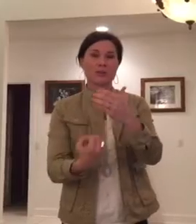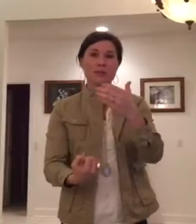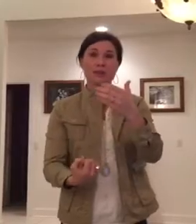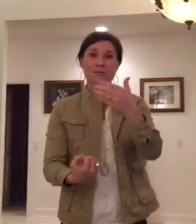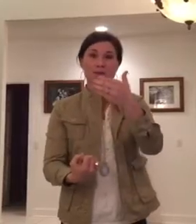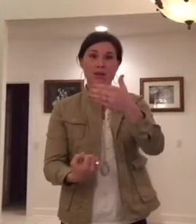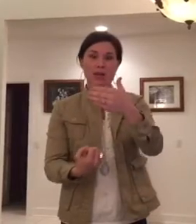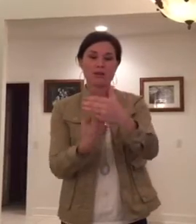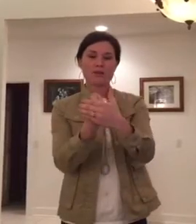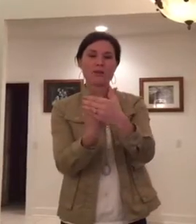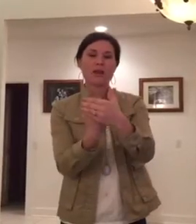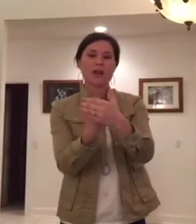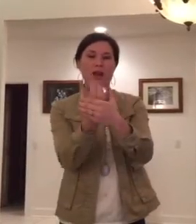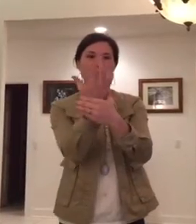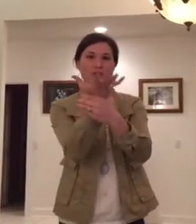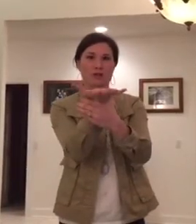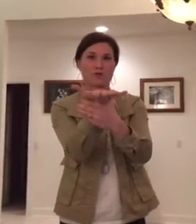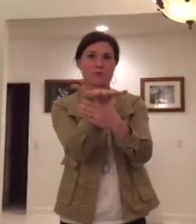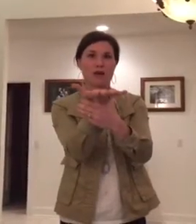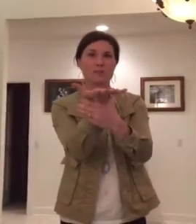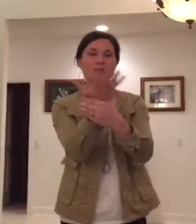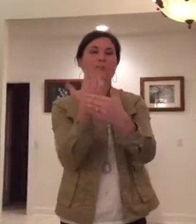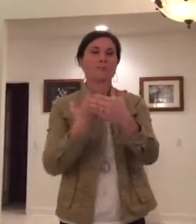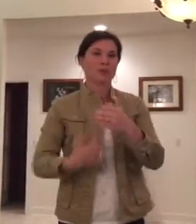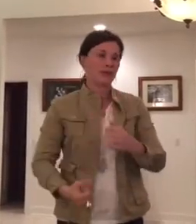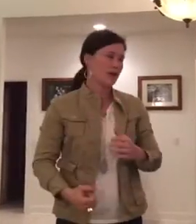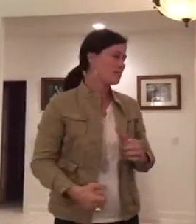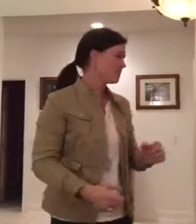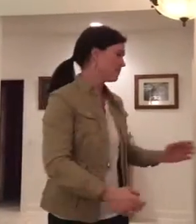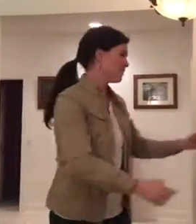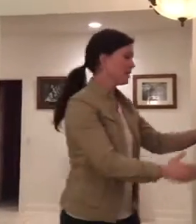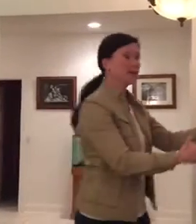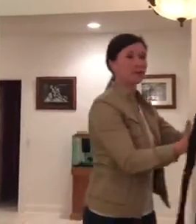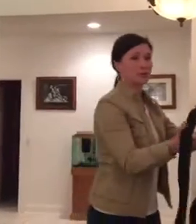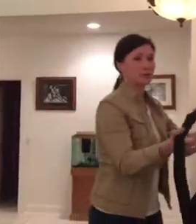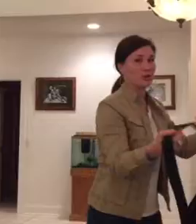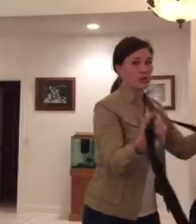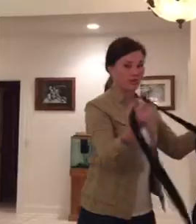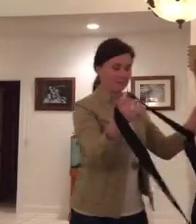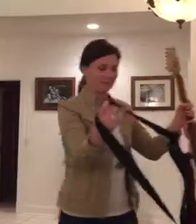gonna make like a volcano, and it's gonna erupt, okay? Here's our song.